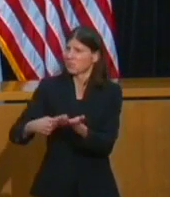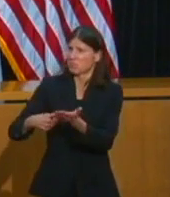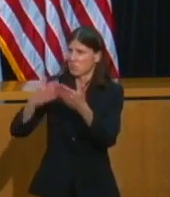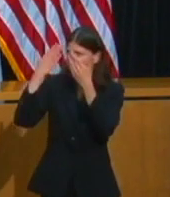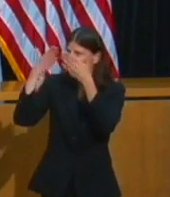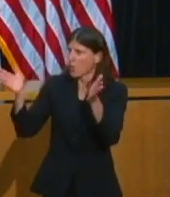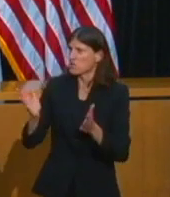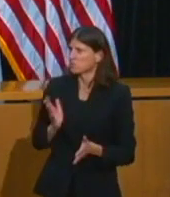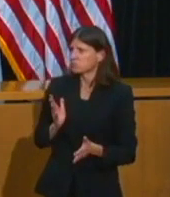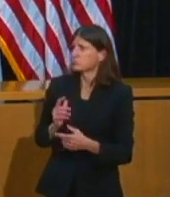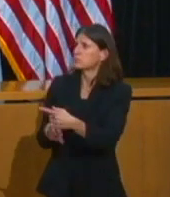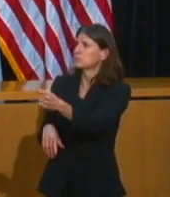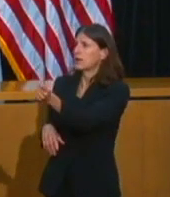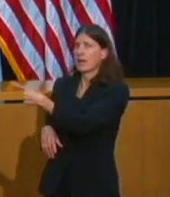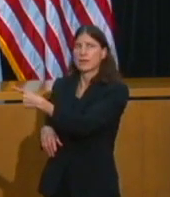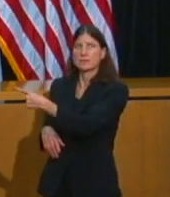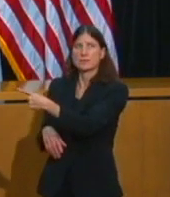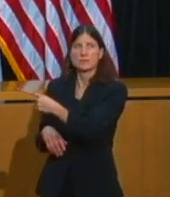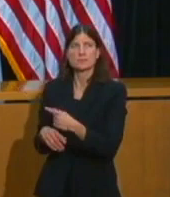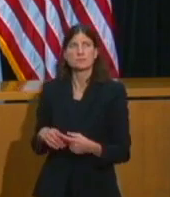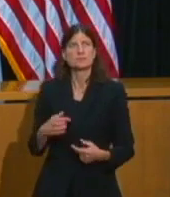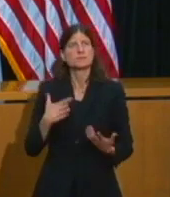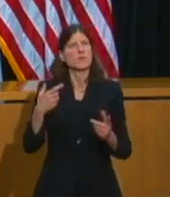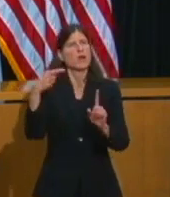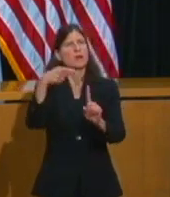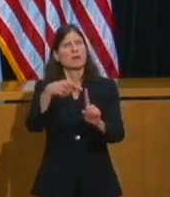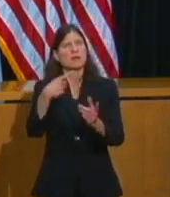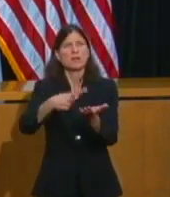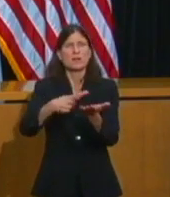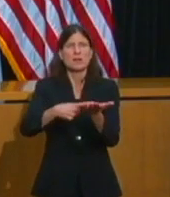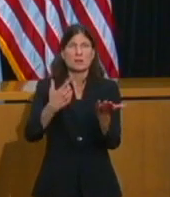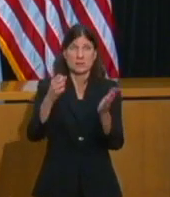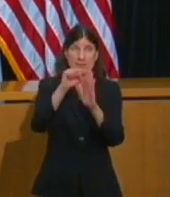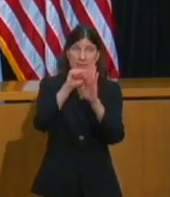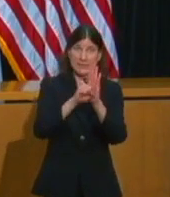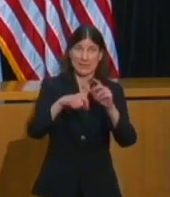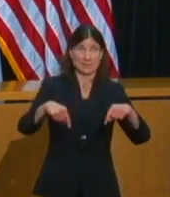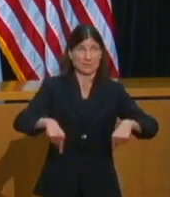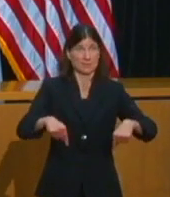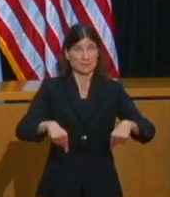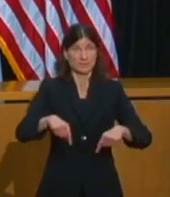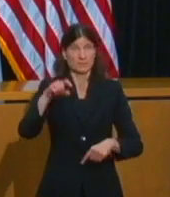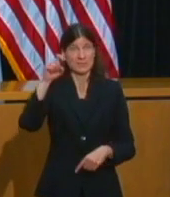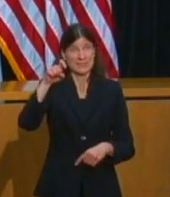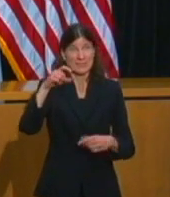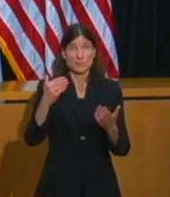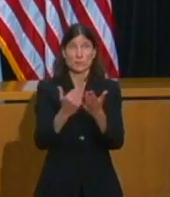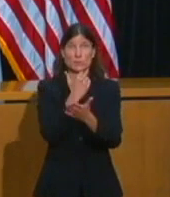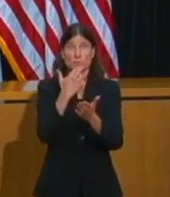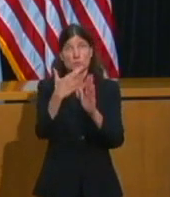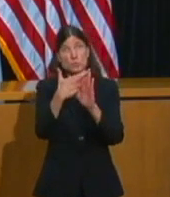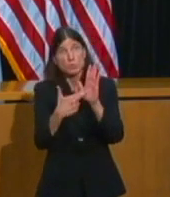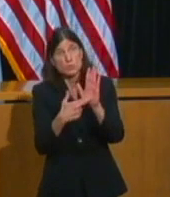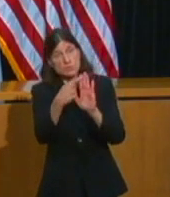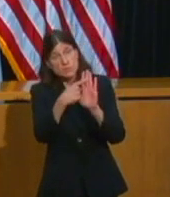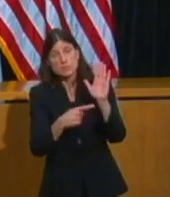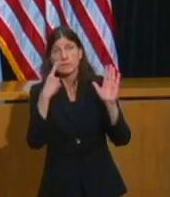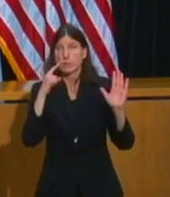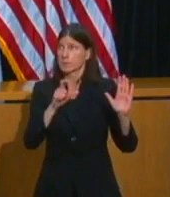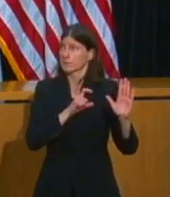need state-level standards for peace officers the way that the demonstration yesterday on the steps are calling